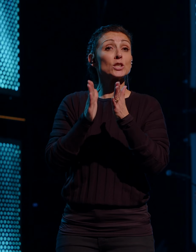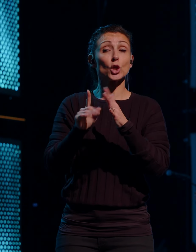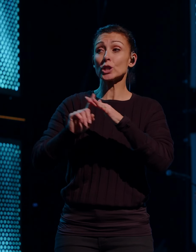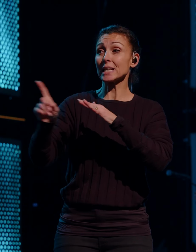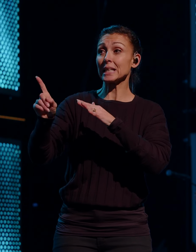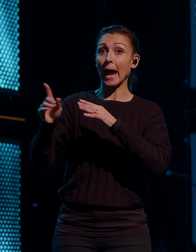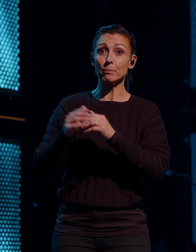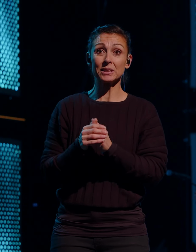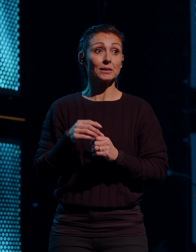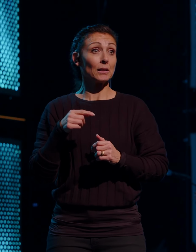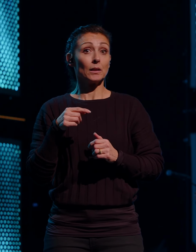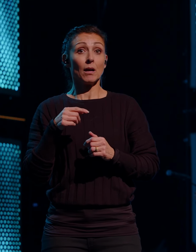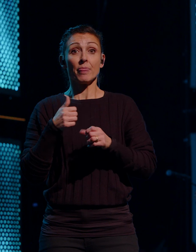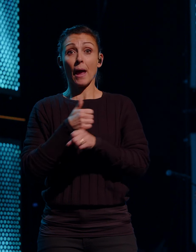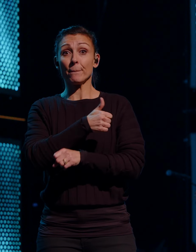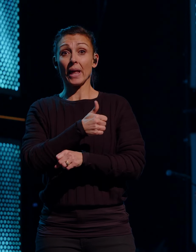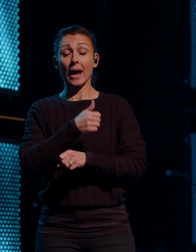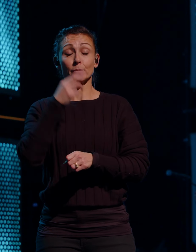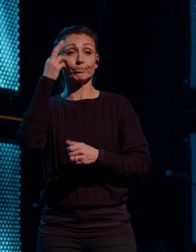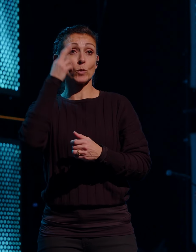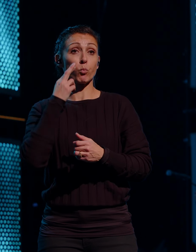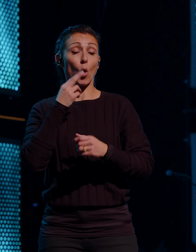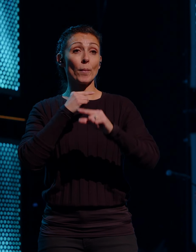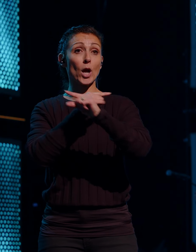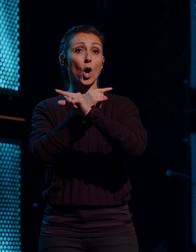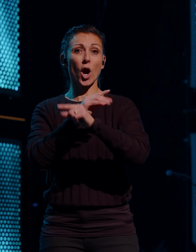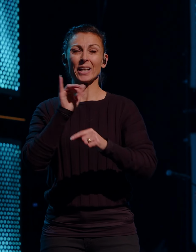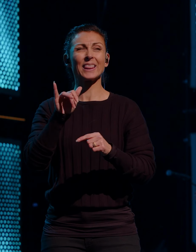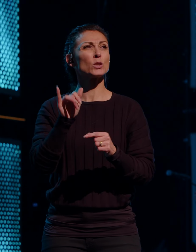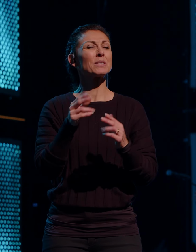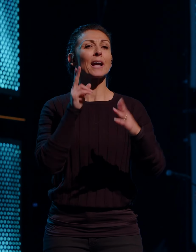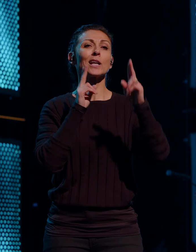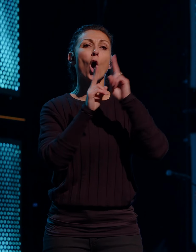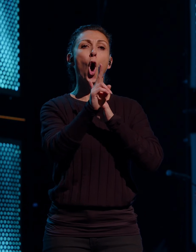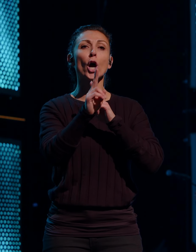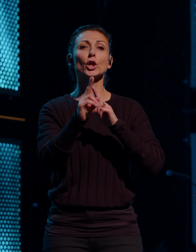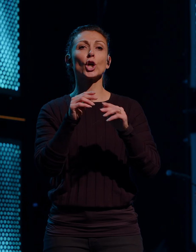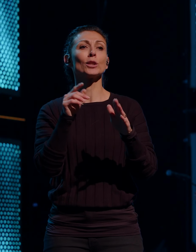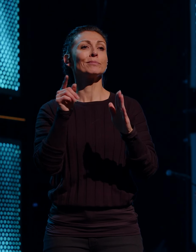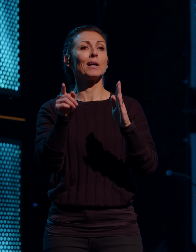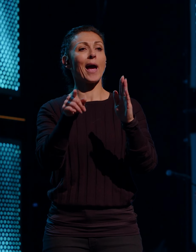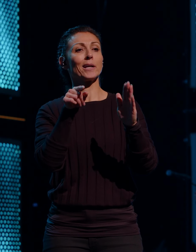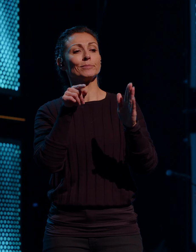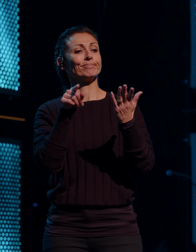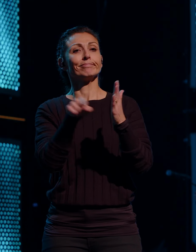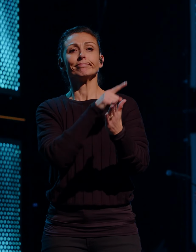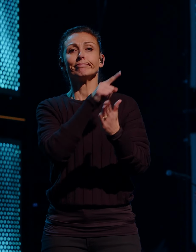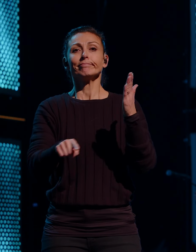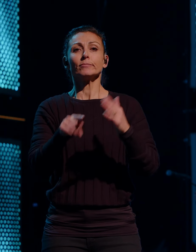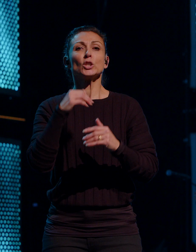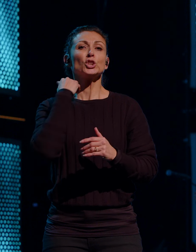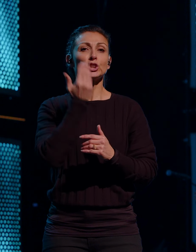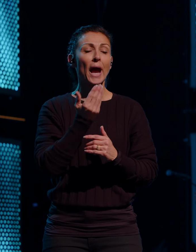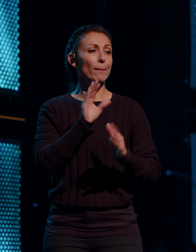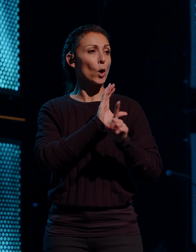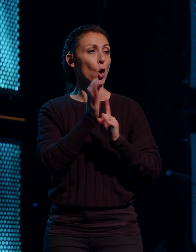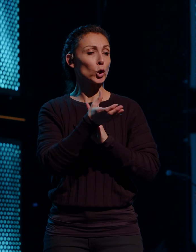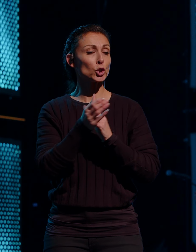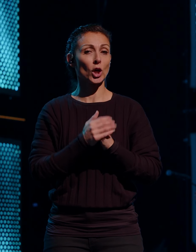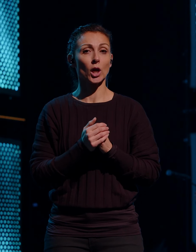that because he wasn't paying attention. This was an honor shame culture. He knew he'd be executed. He's like, "I'm not going to let them execute